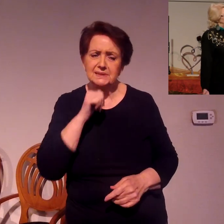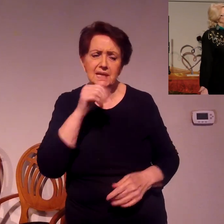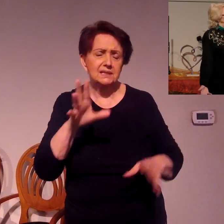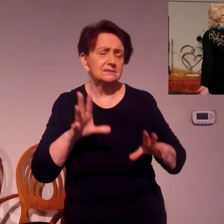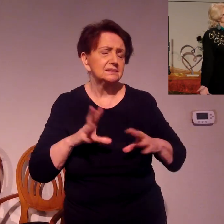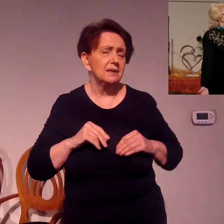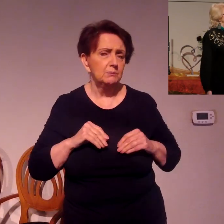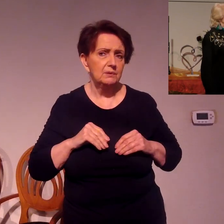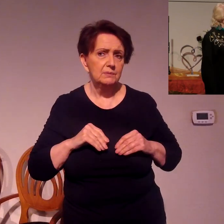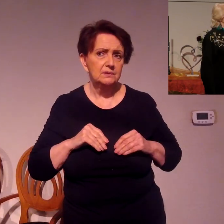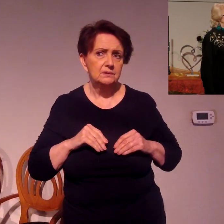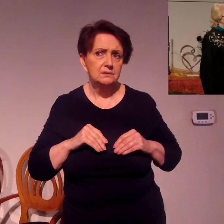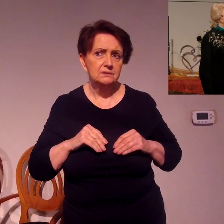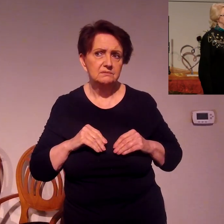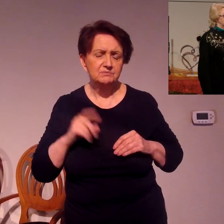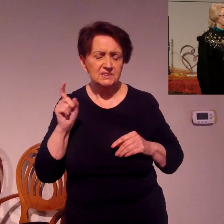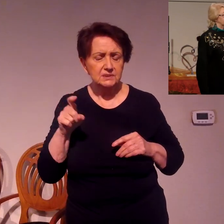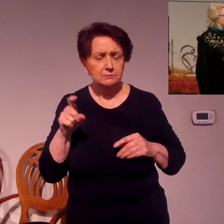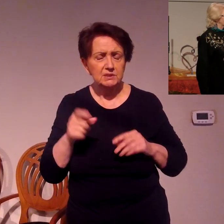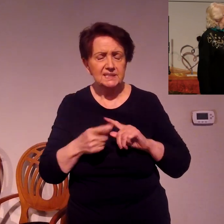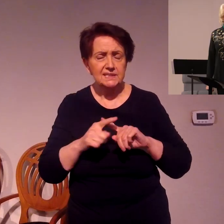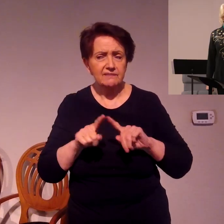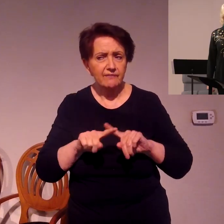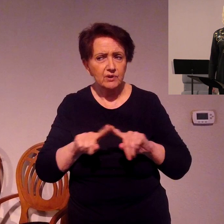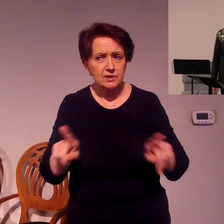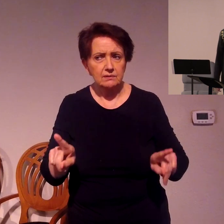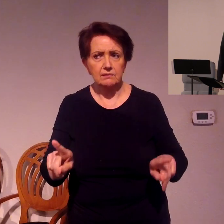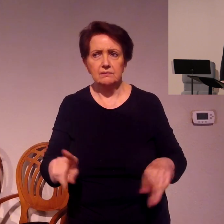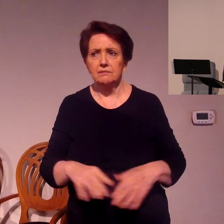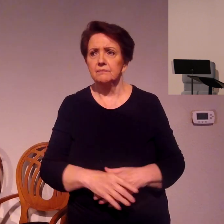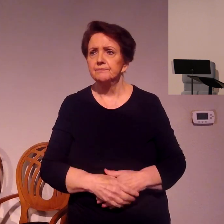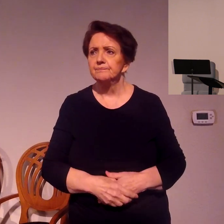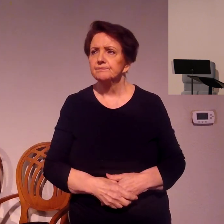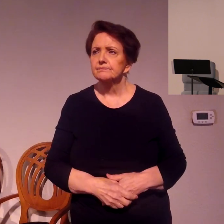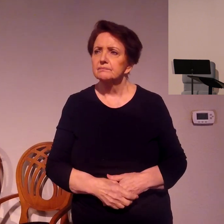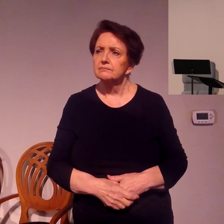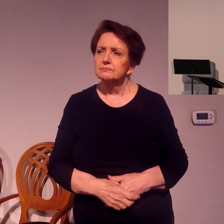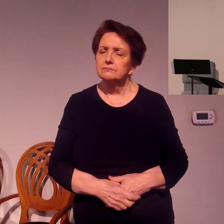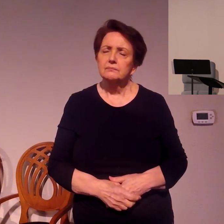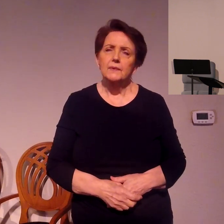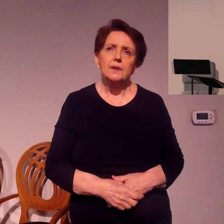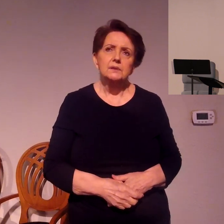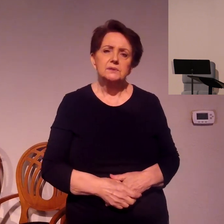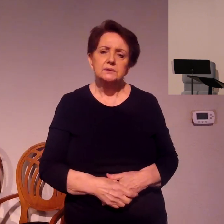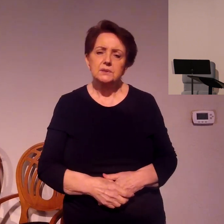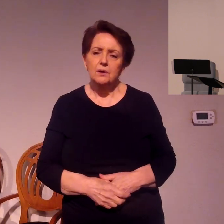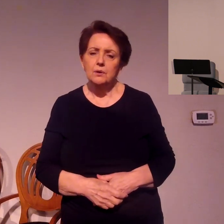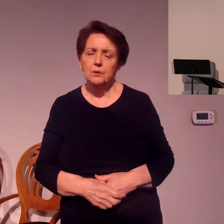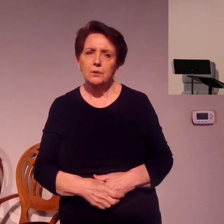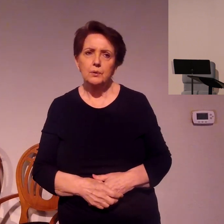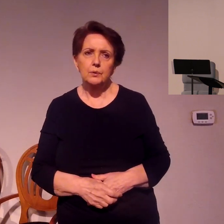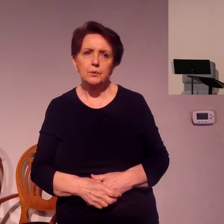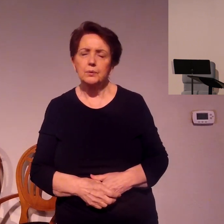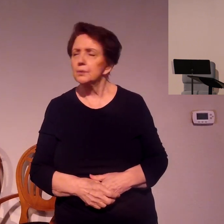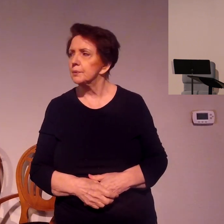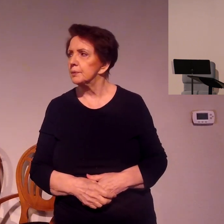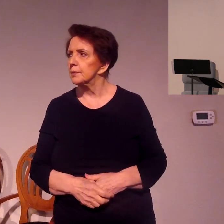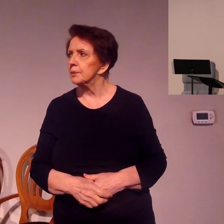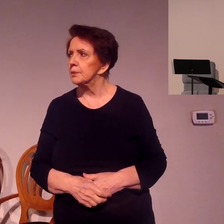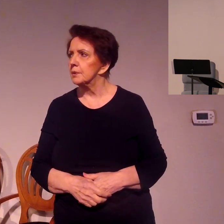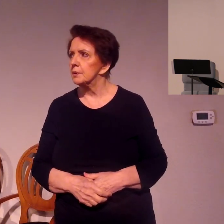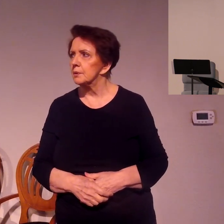acceptable or needs to be different. Yeah, so we can